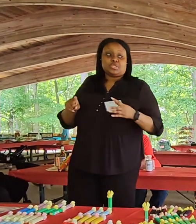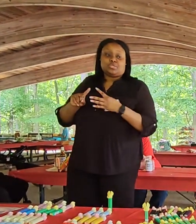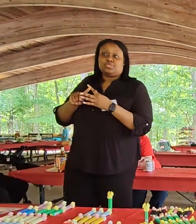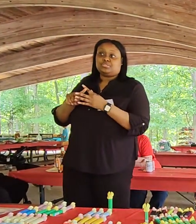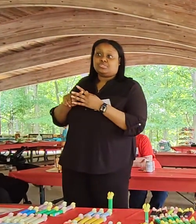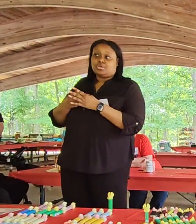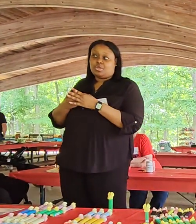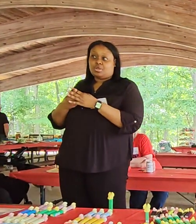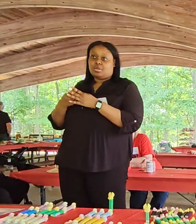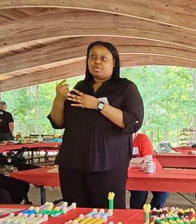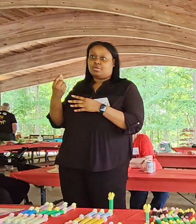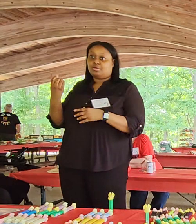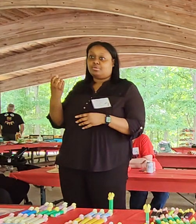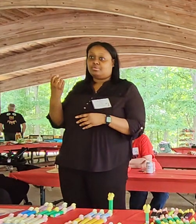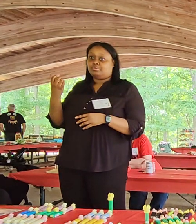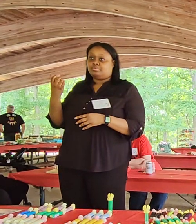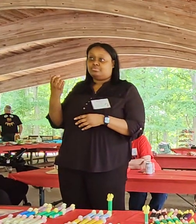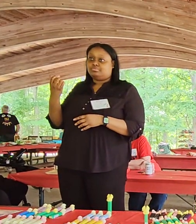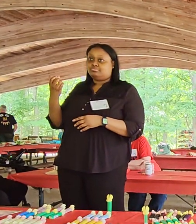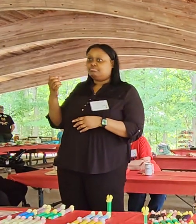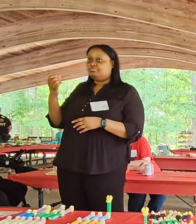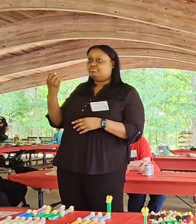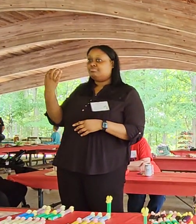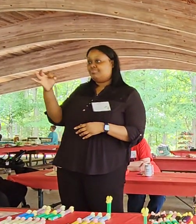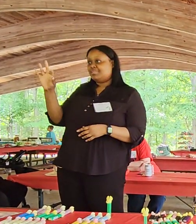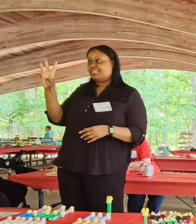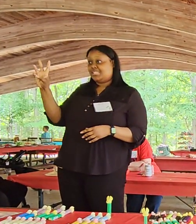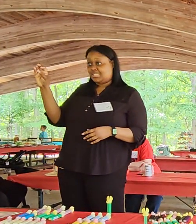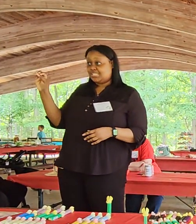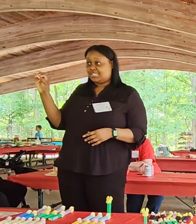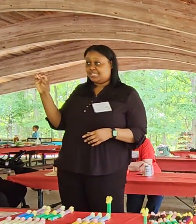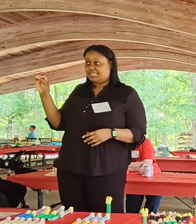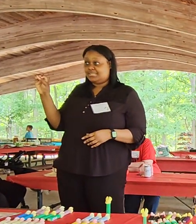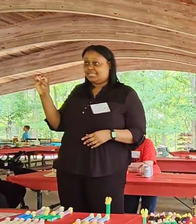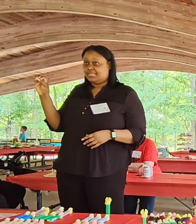C came out in